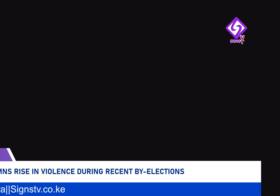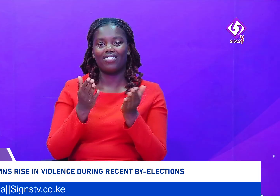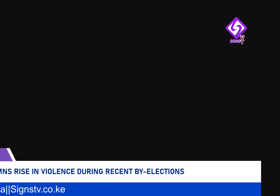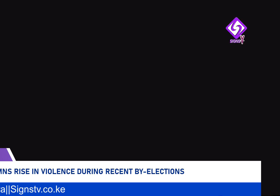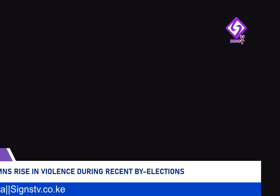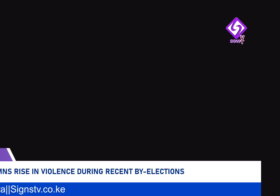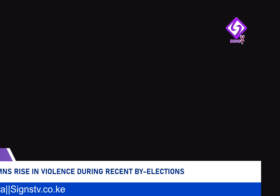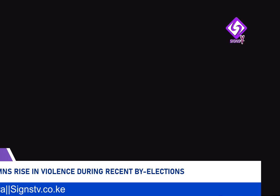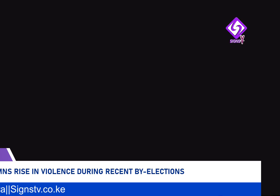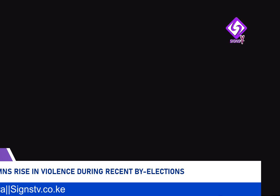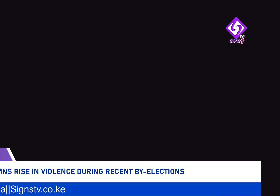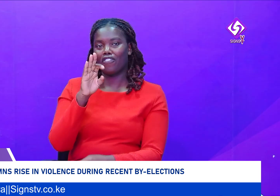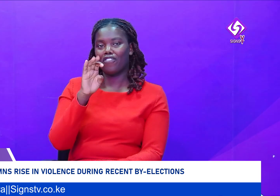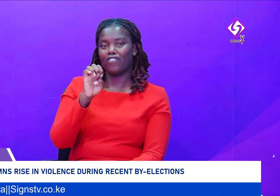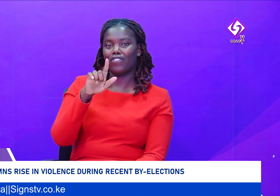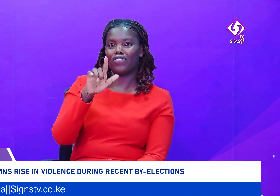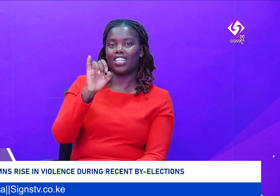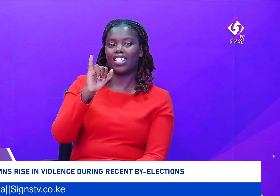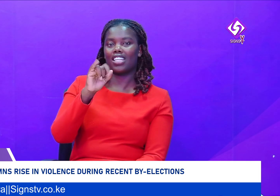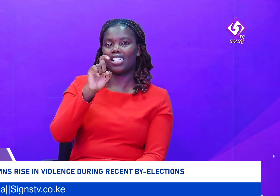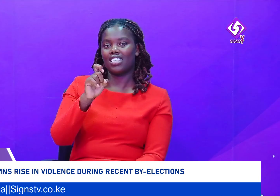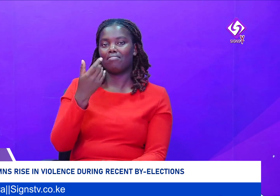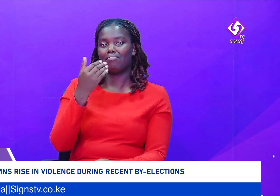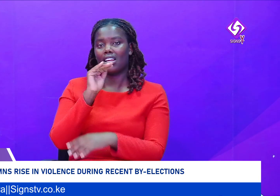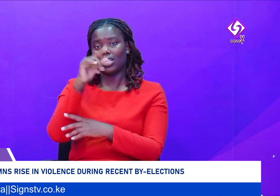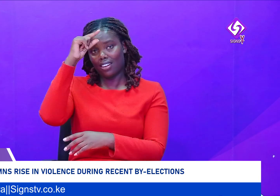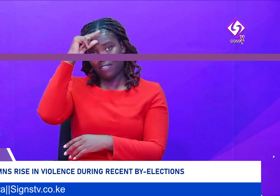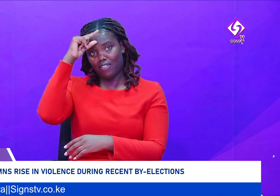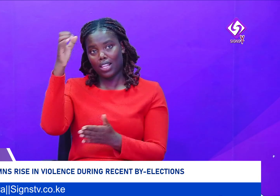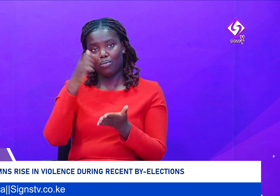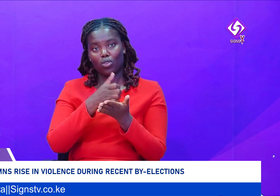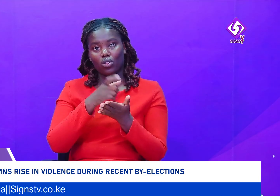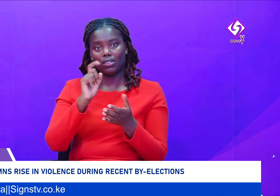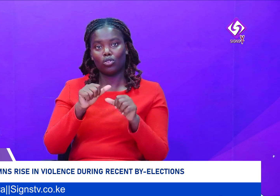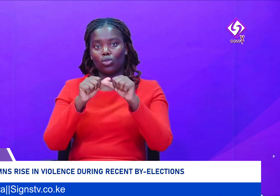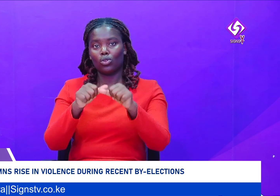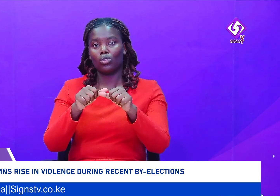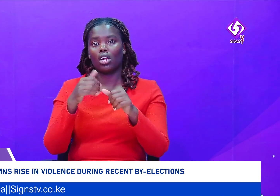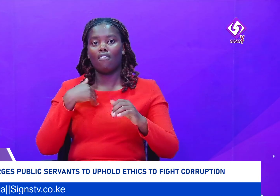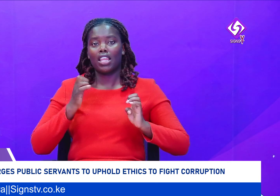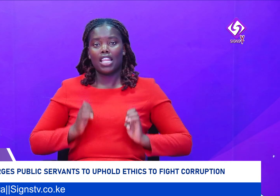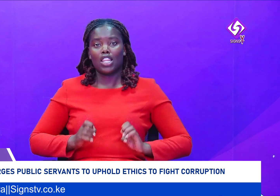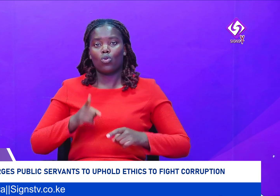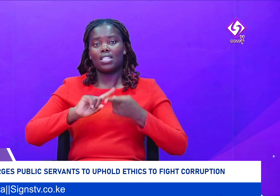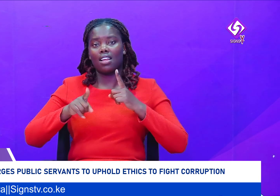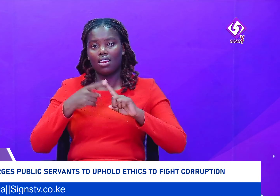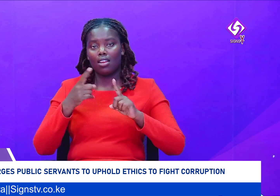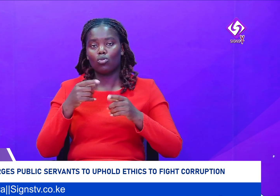And on to our next news. Public Service Chief Felix Koskei has called on the government employees